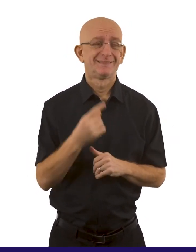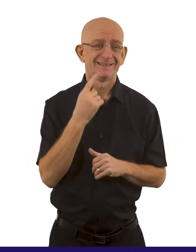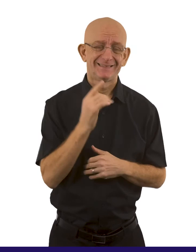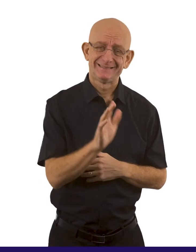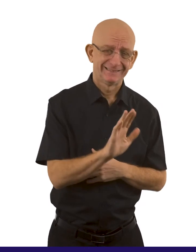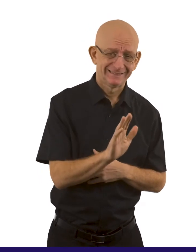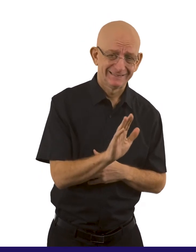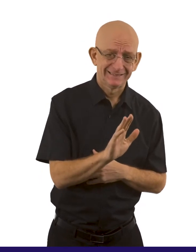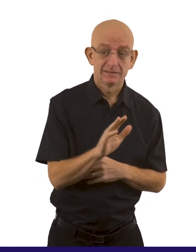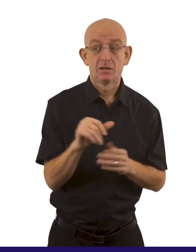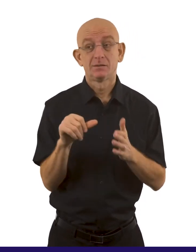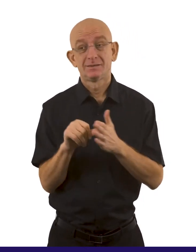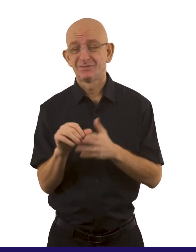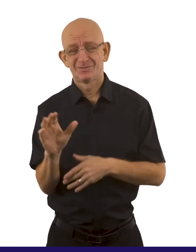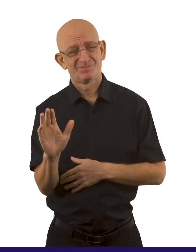neither easy nor difficult,